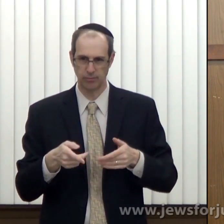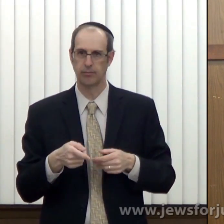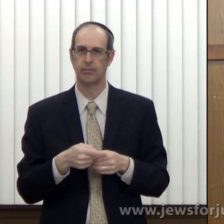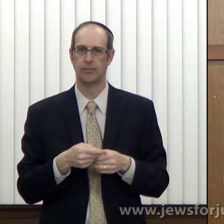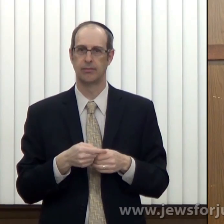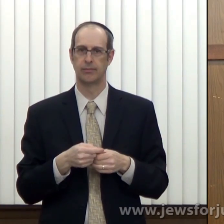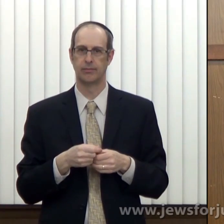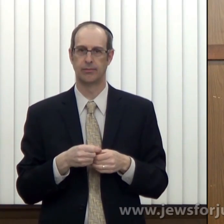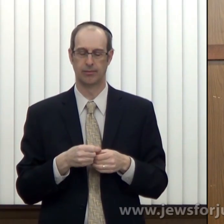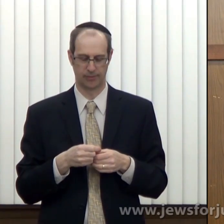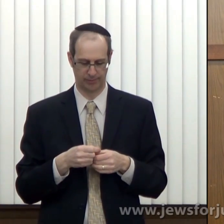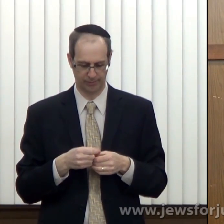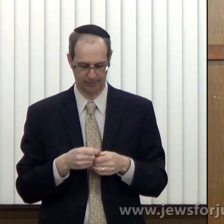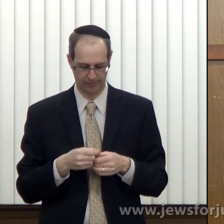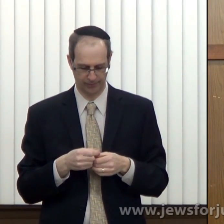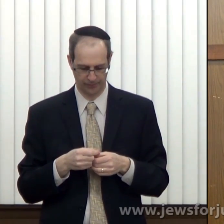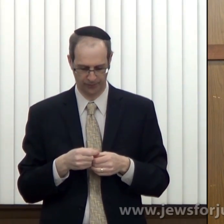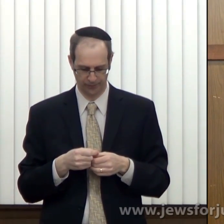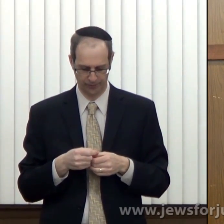attention.